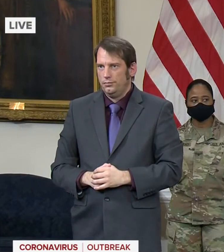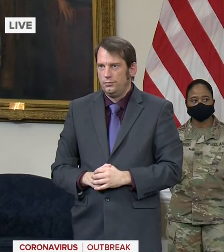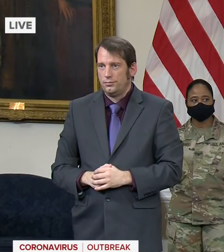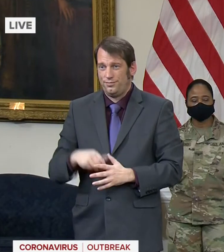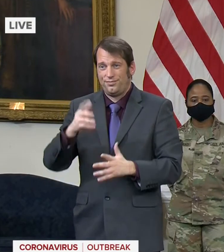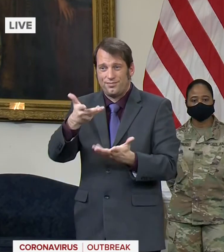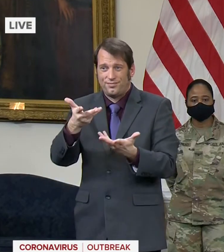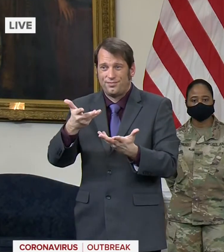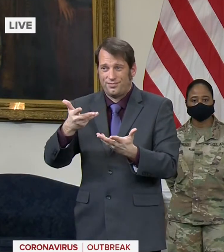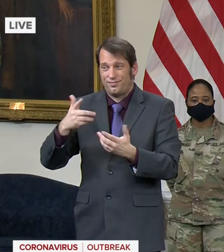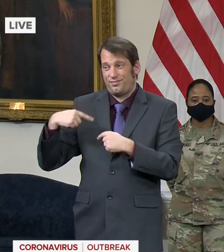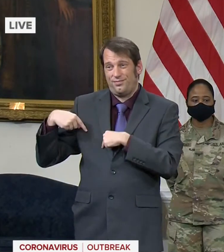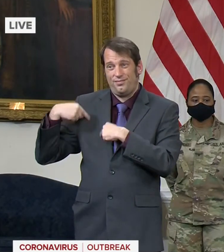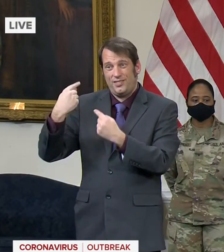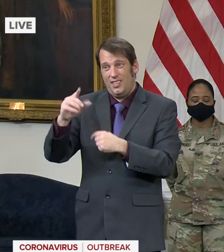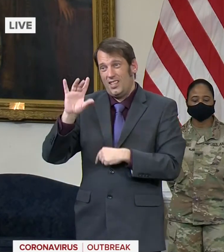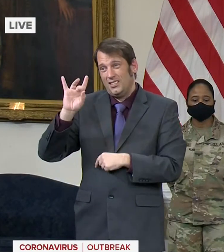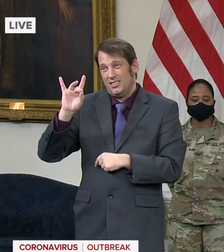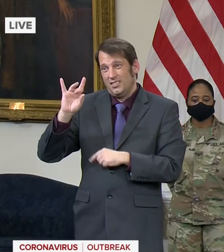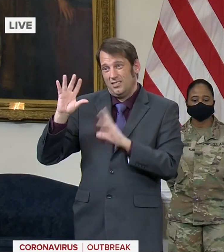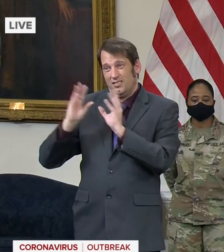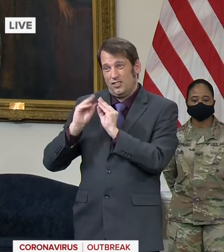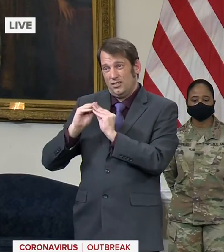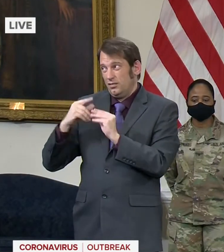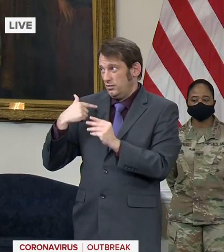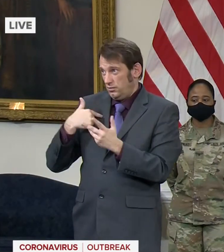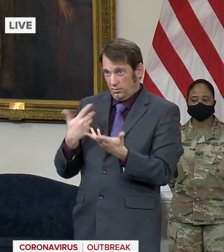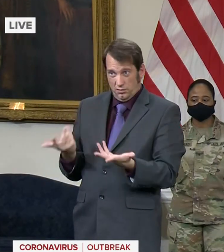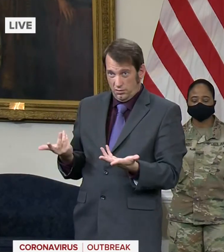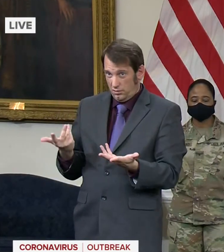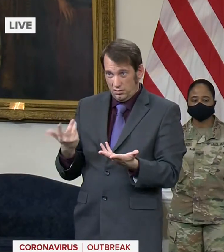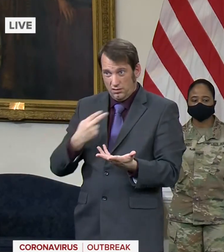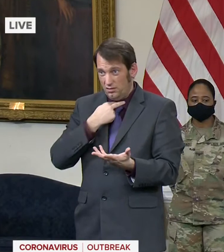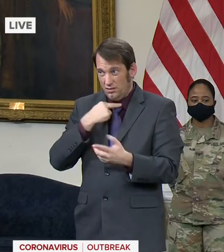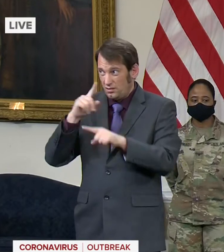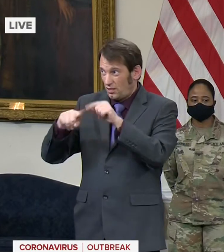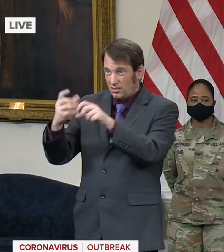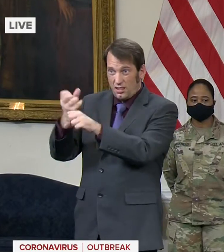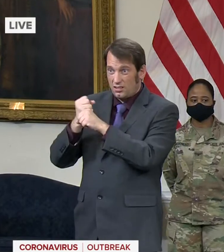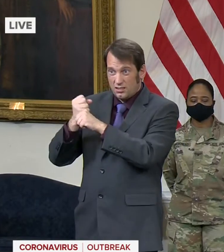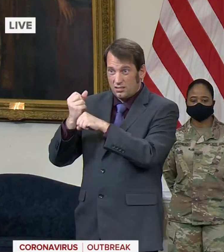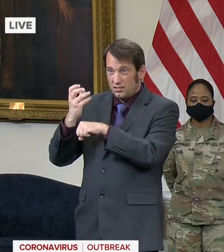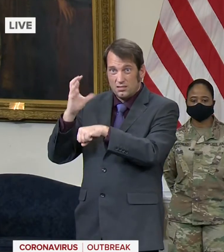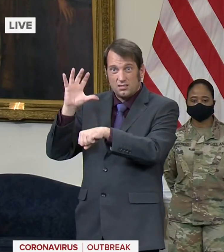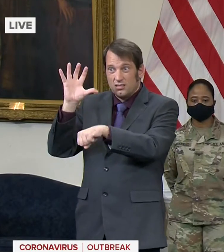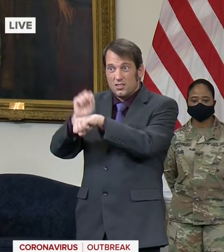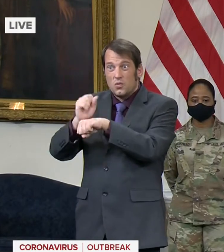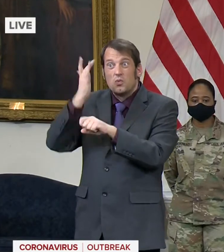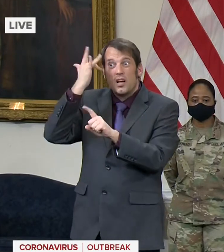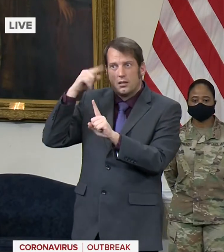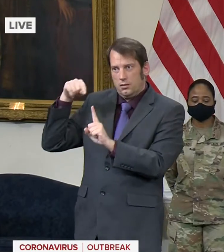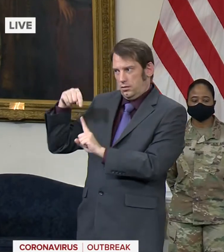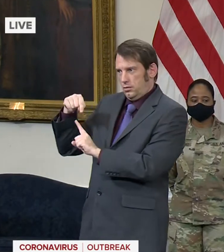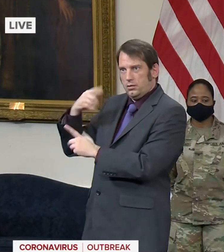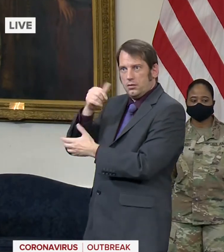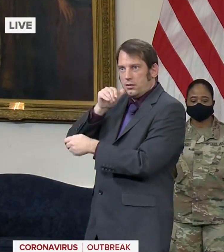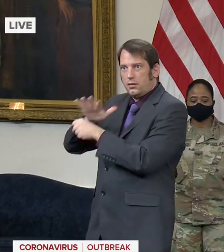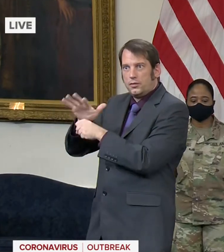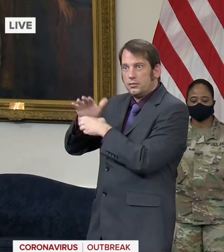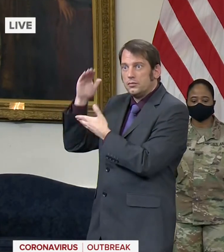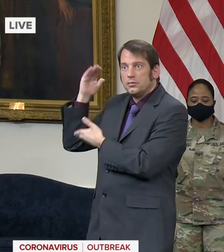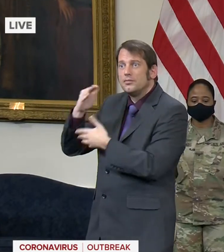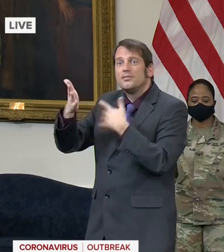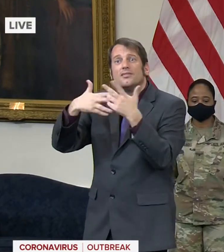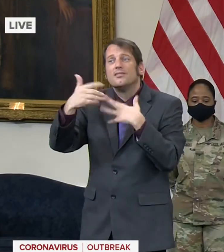conferences, you can't schedule an appointment if you don't have a vaccine. It doesn't matter if you're contacting the state website or a county